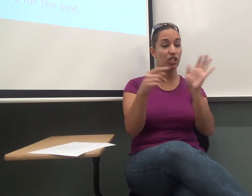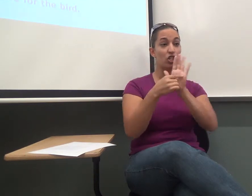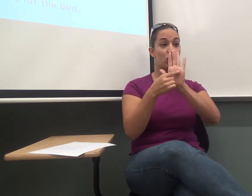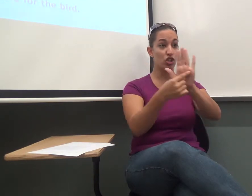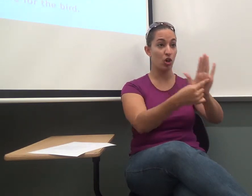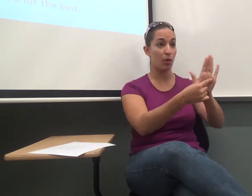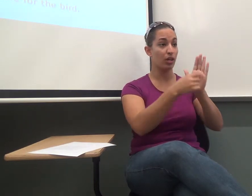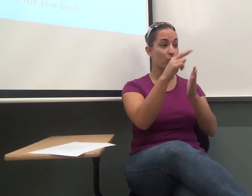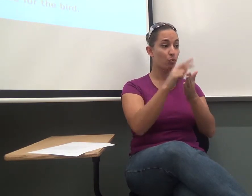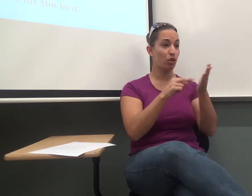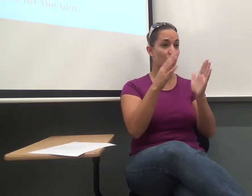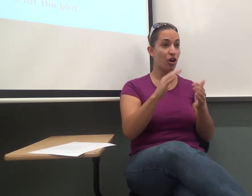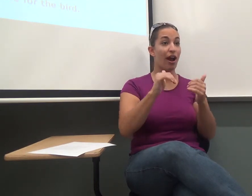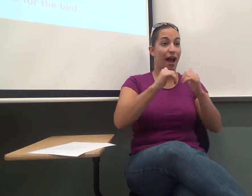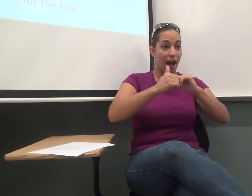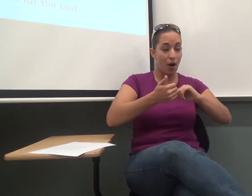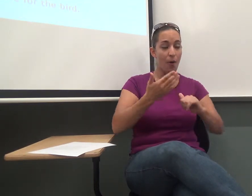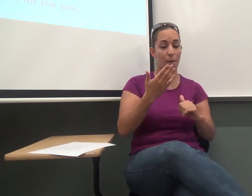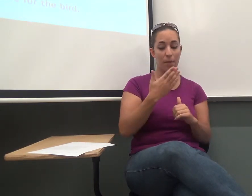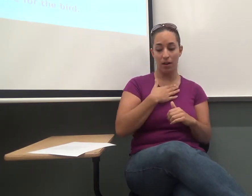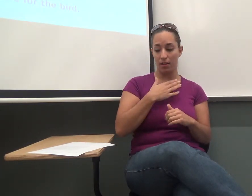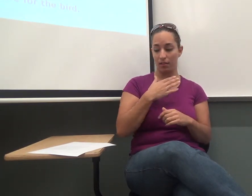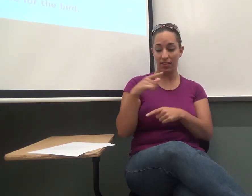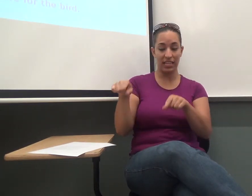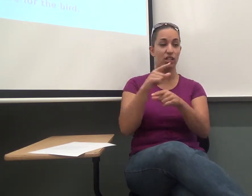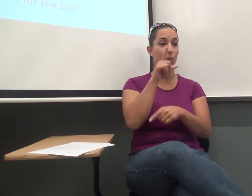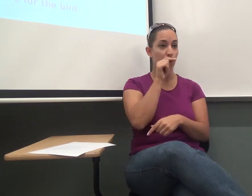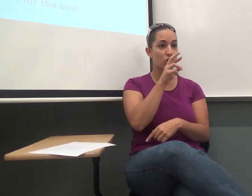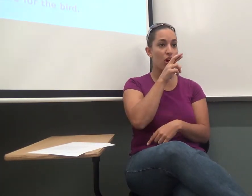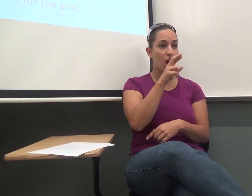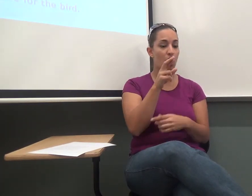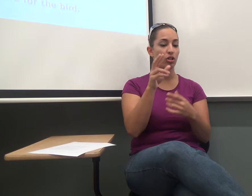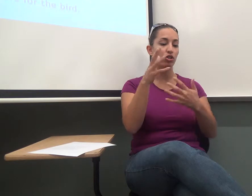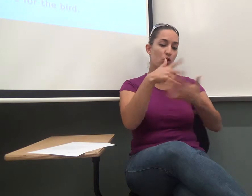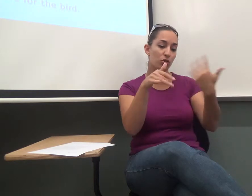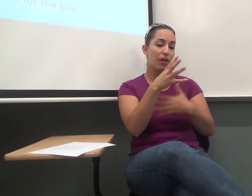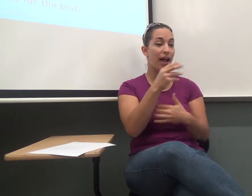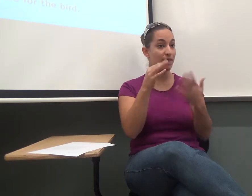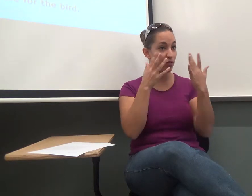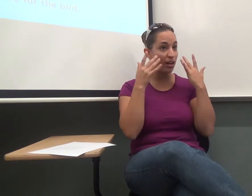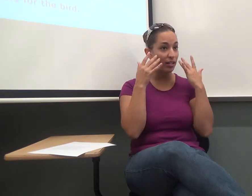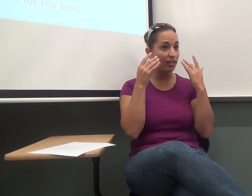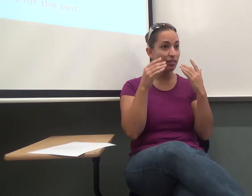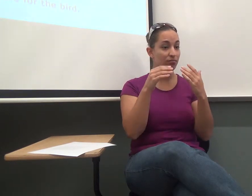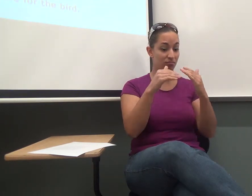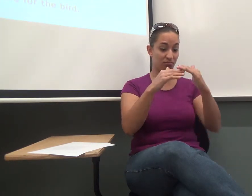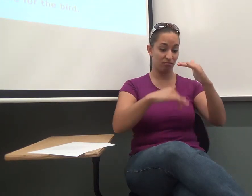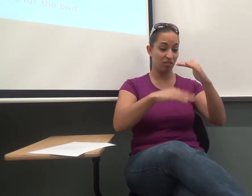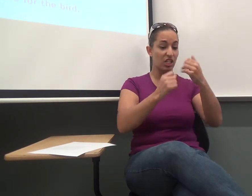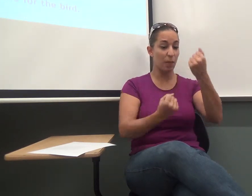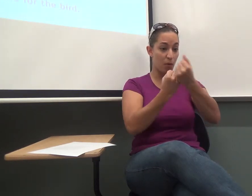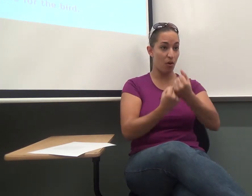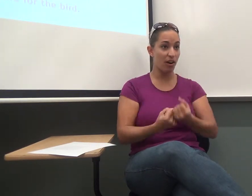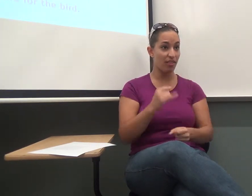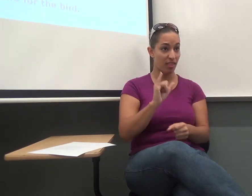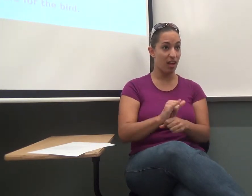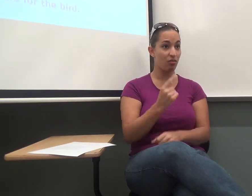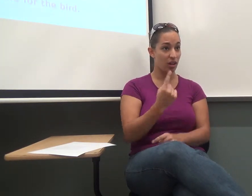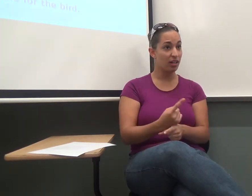and friendly? Based off the first sentence. Right, so if I were to outline this paragraph, I would see that it's not really